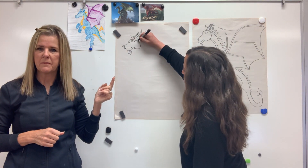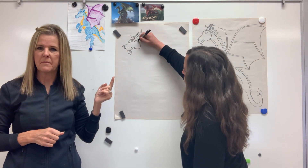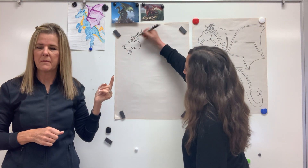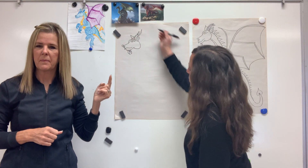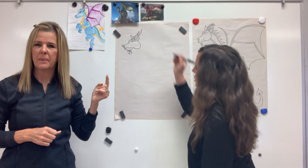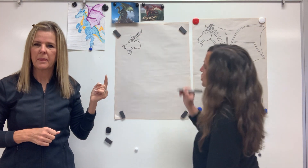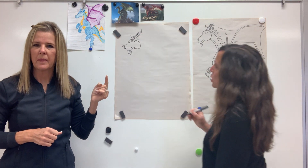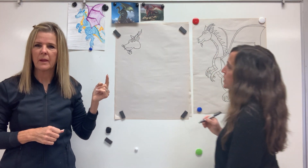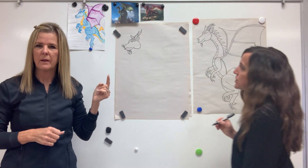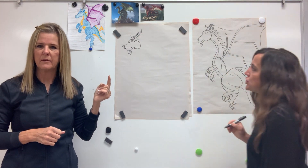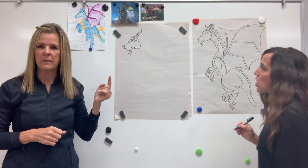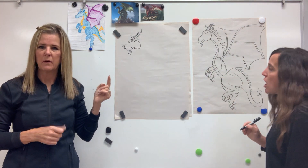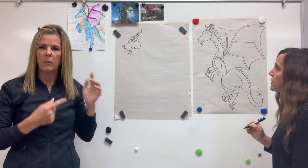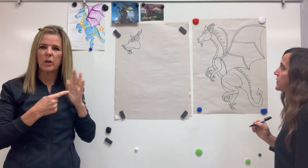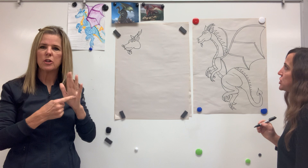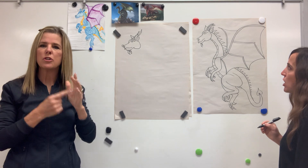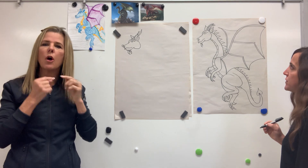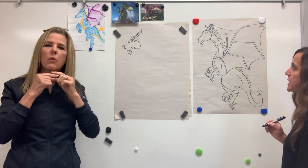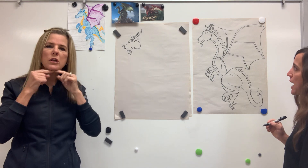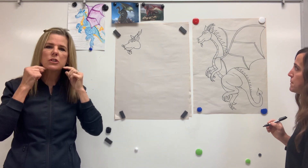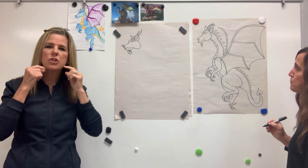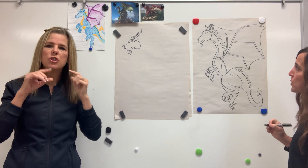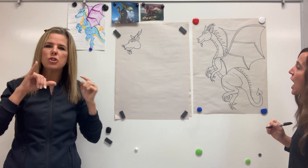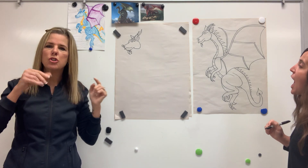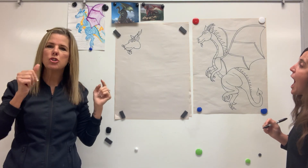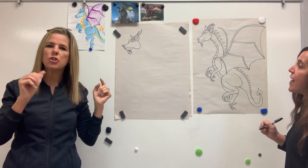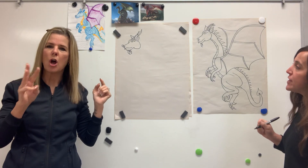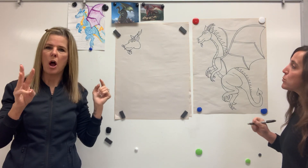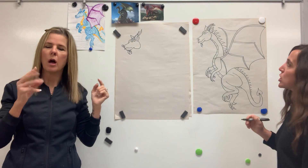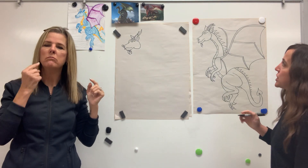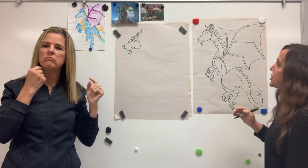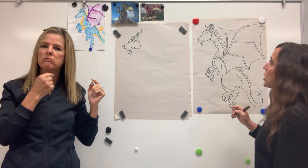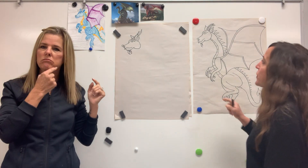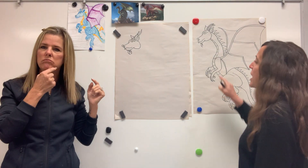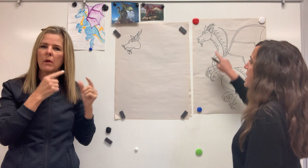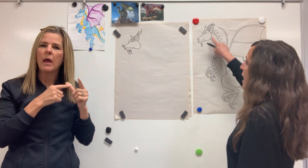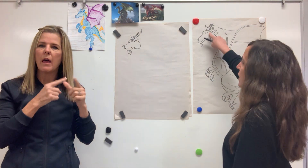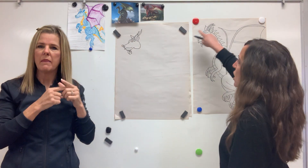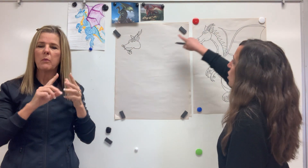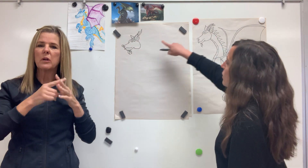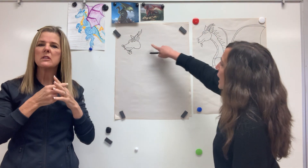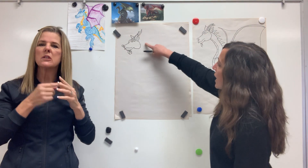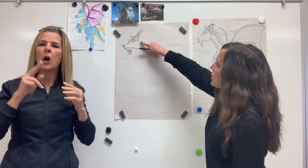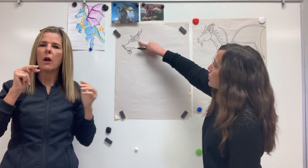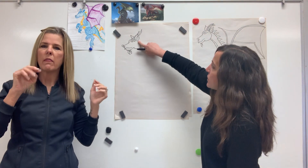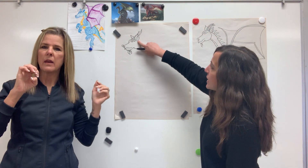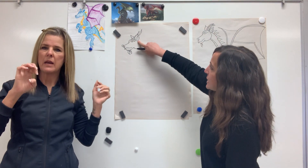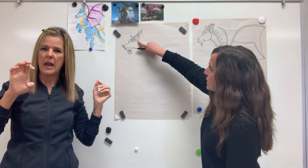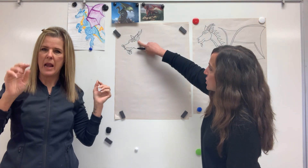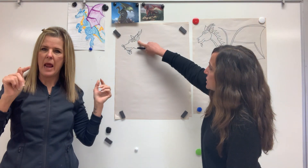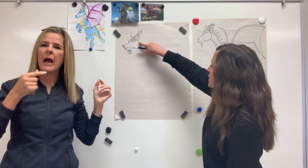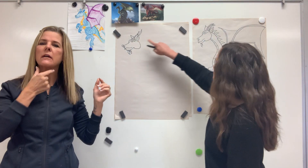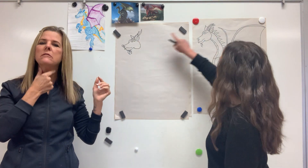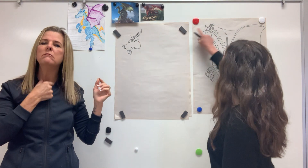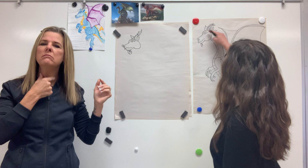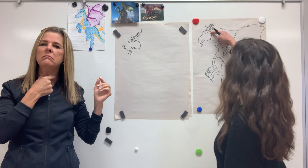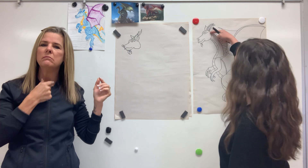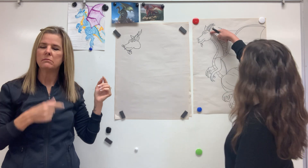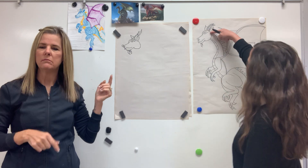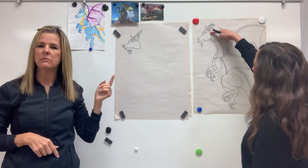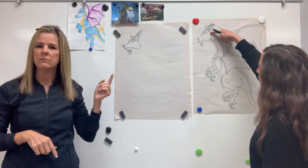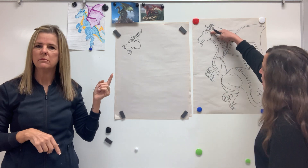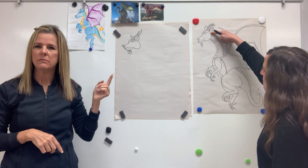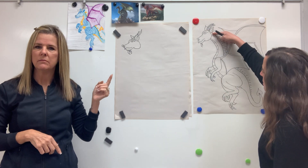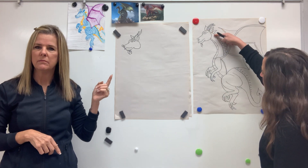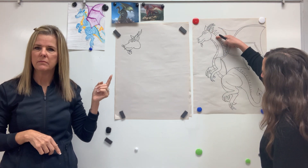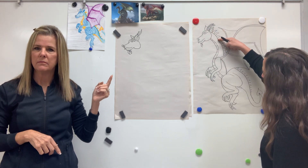ear, it's up to you, but we're gonna show his jaw to finish off his head. And then we're gonna start that neck. Right kind of where the ear touches the head,